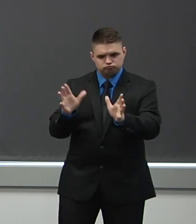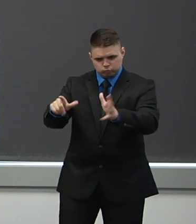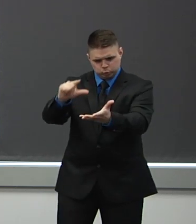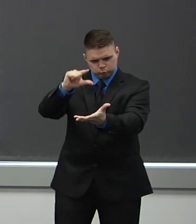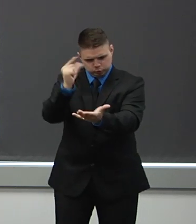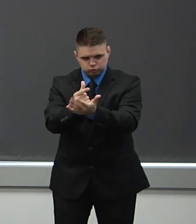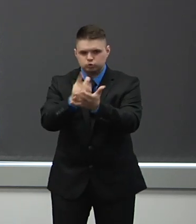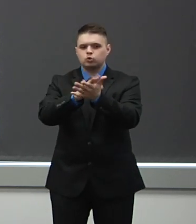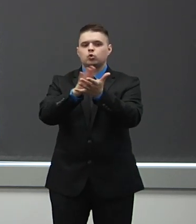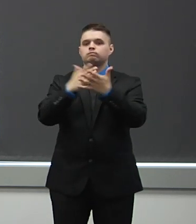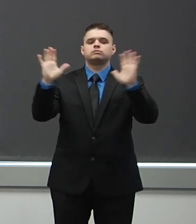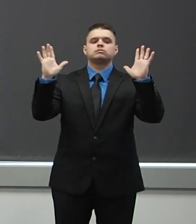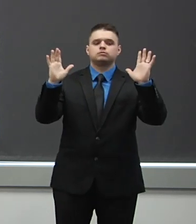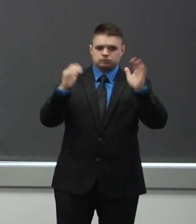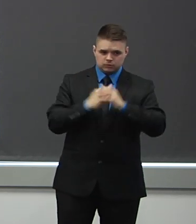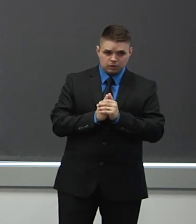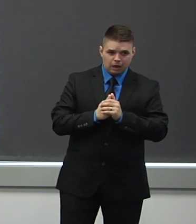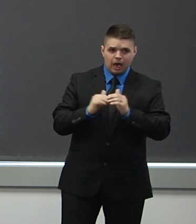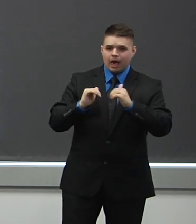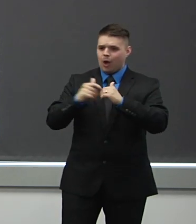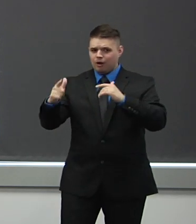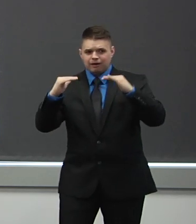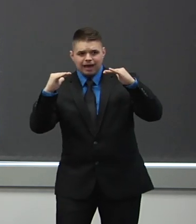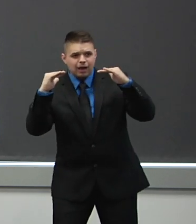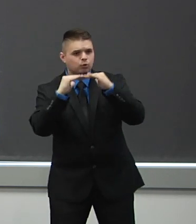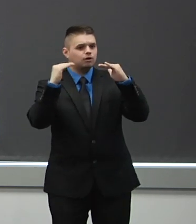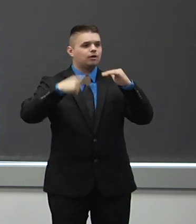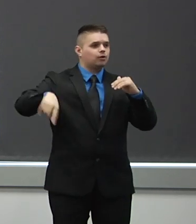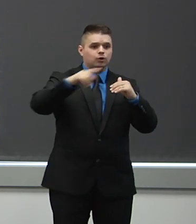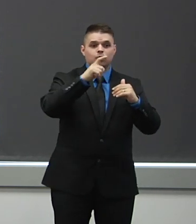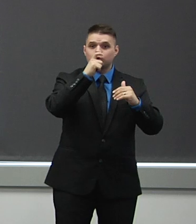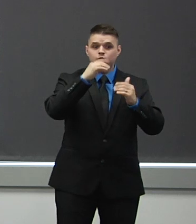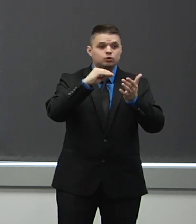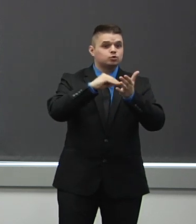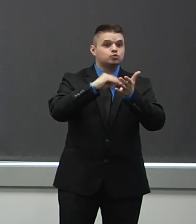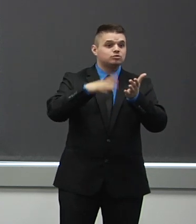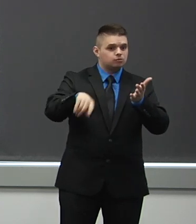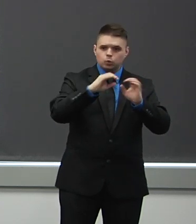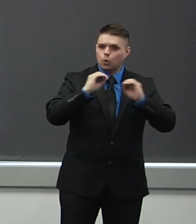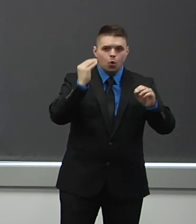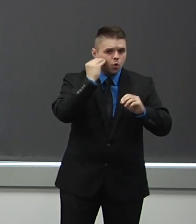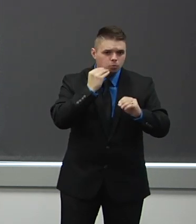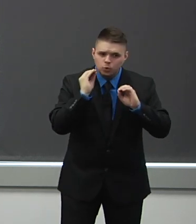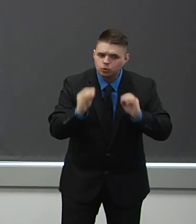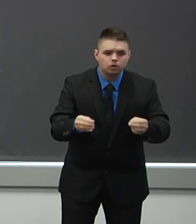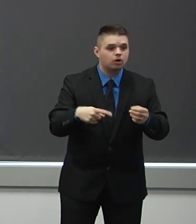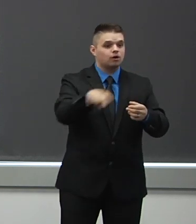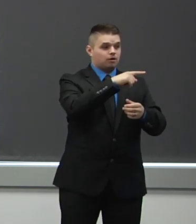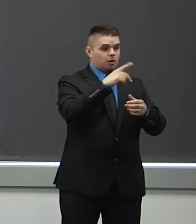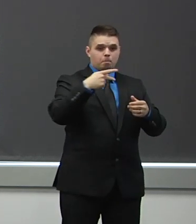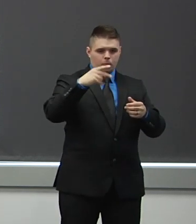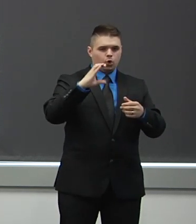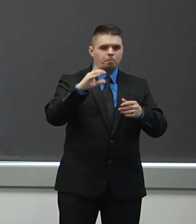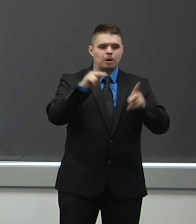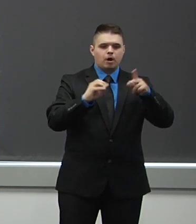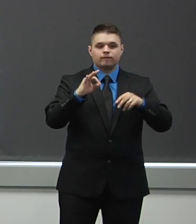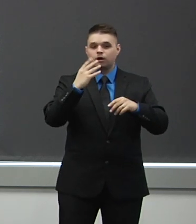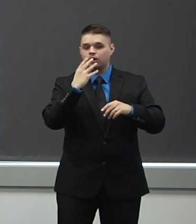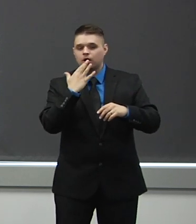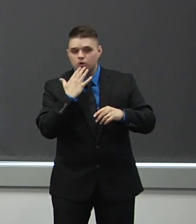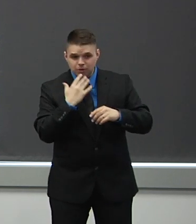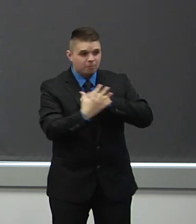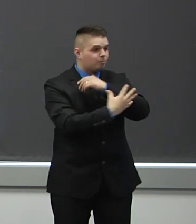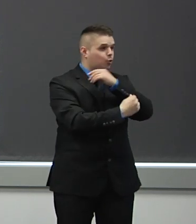about equity for our houseless students, our students of color, our low-income students, and our